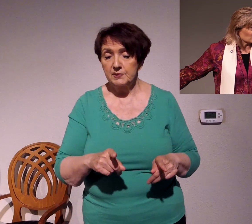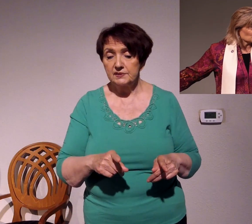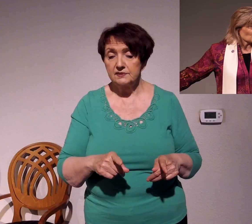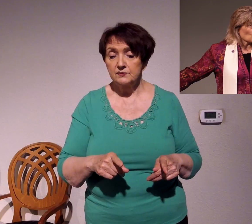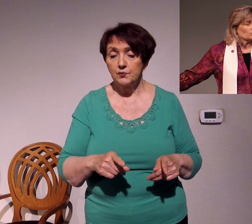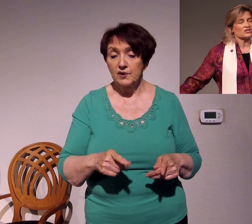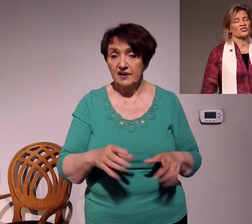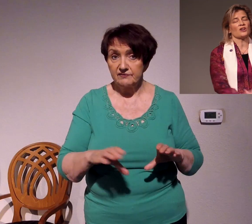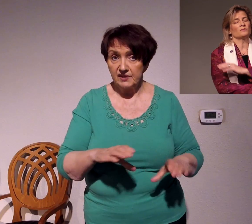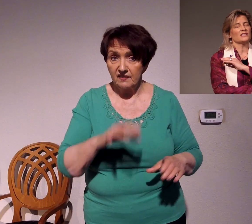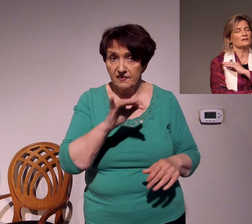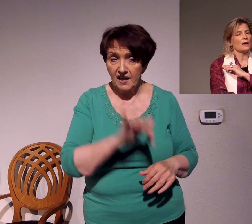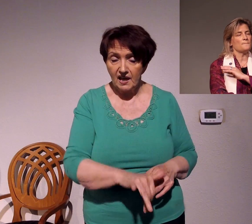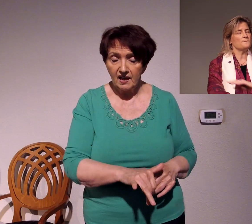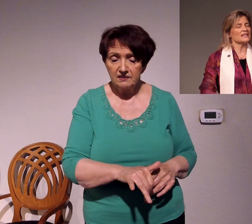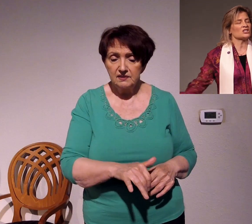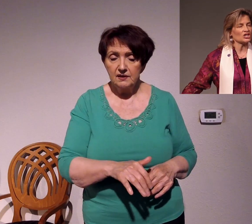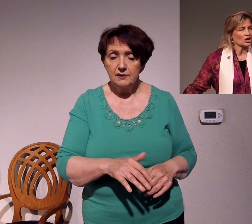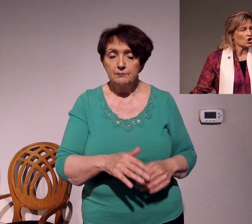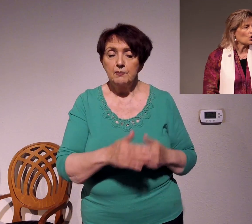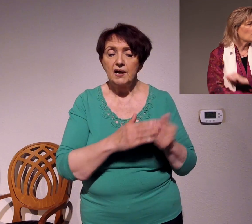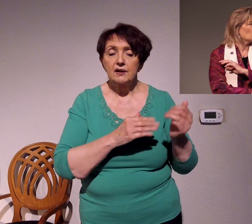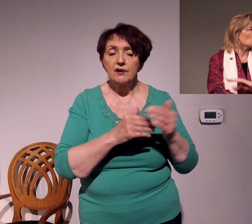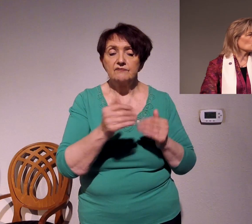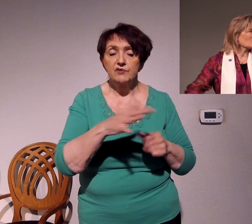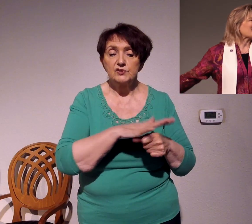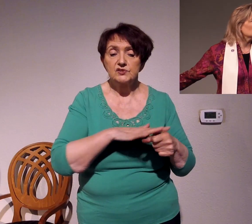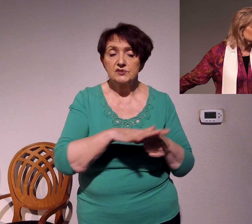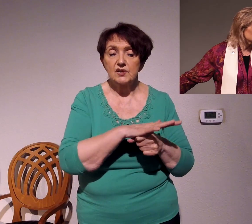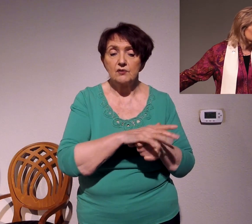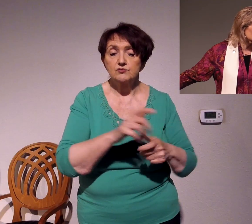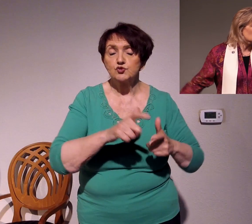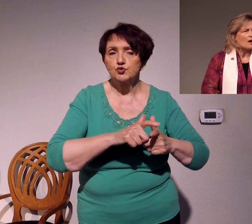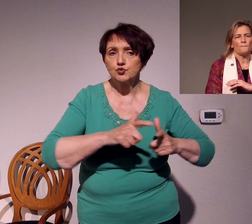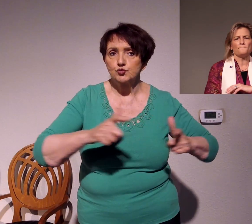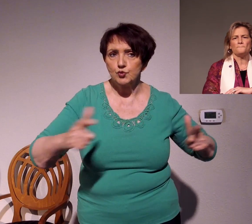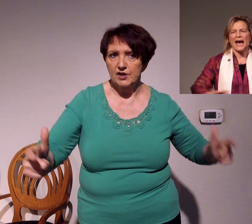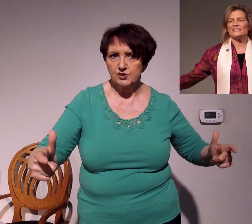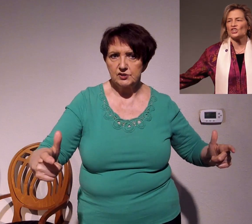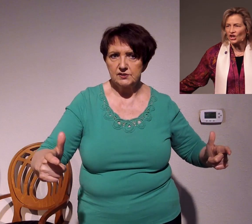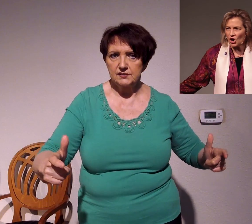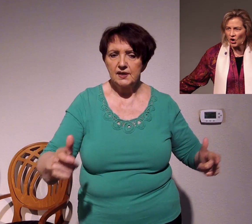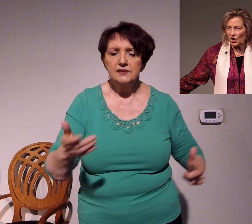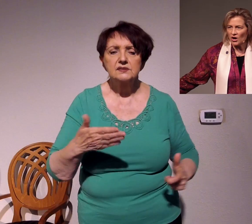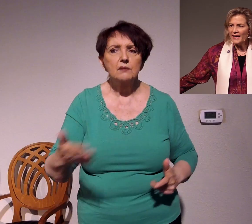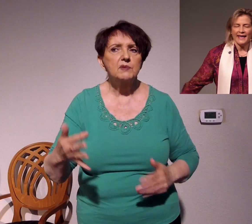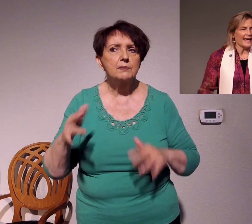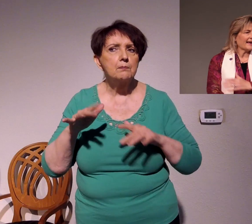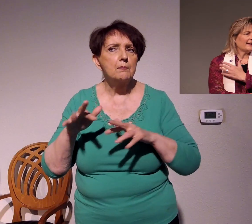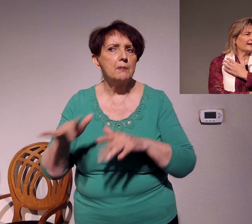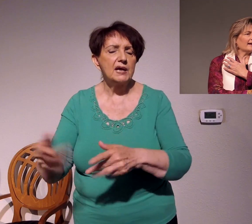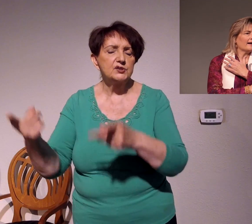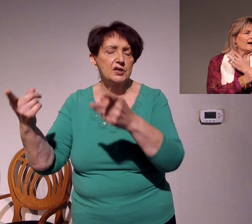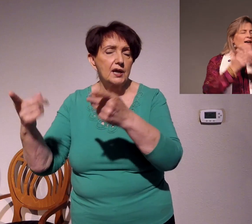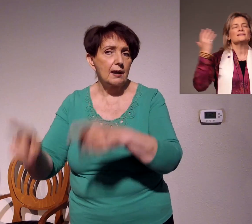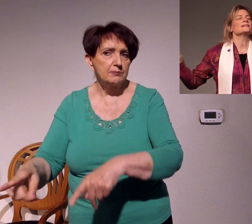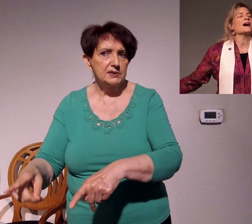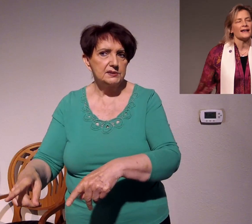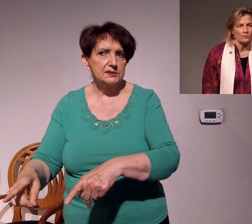my comfort zone, but something mystical, miraculous, magical,